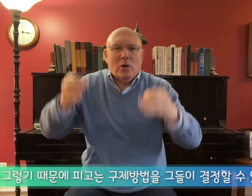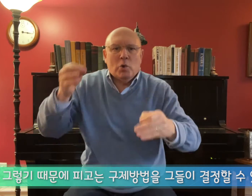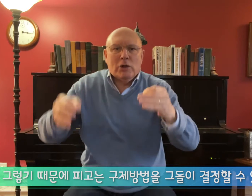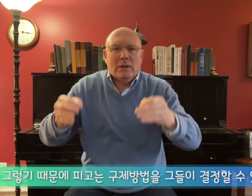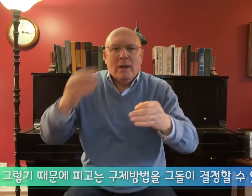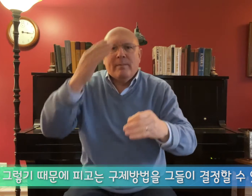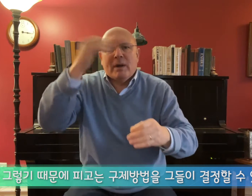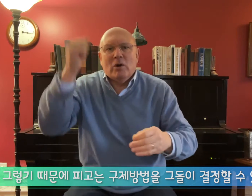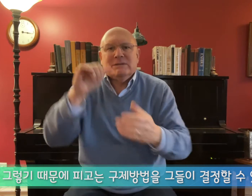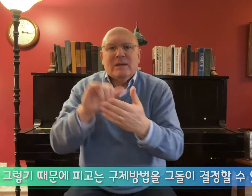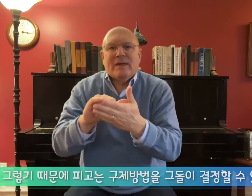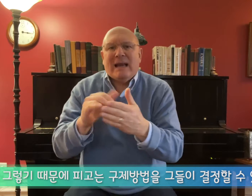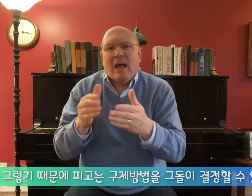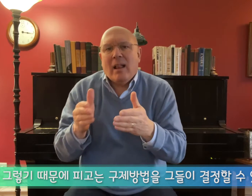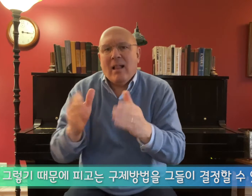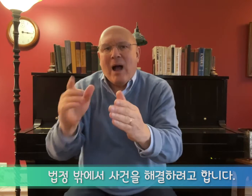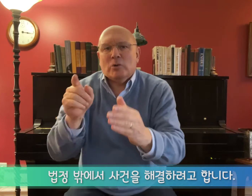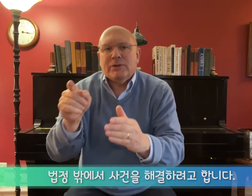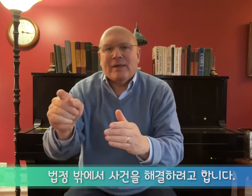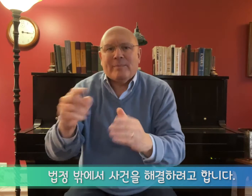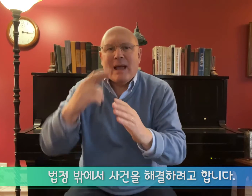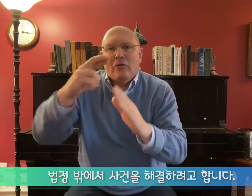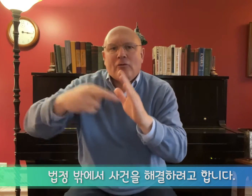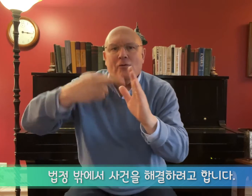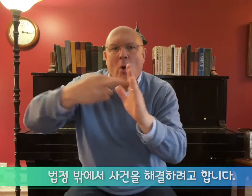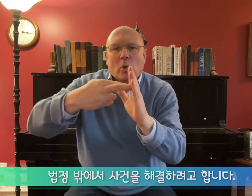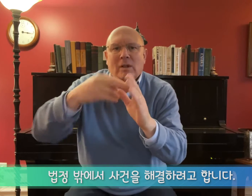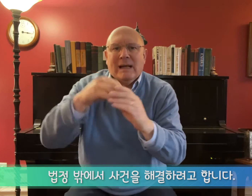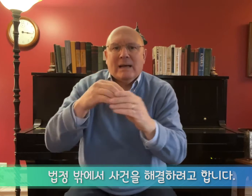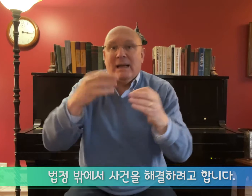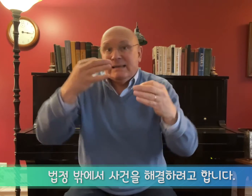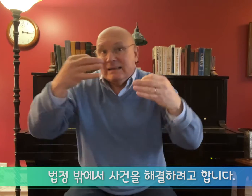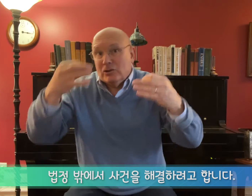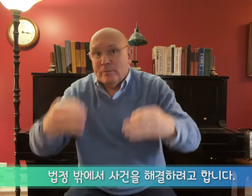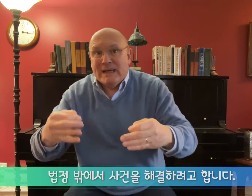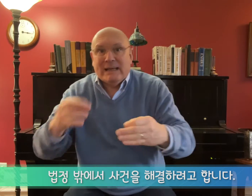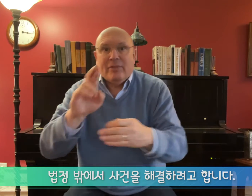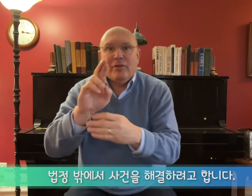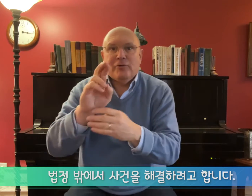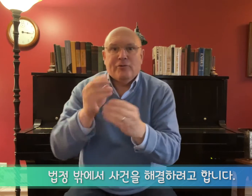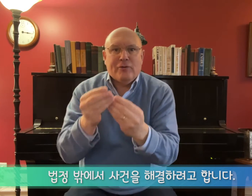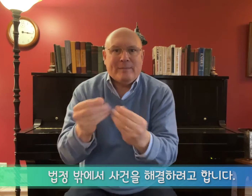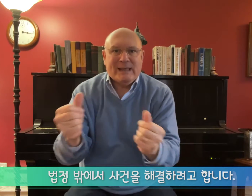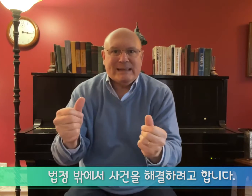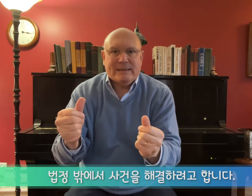court, because that allows them a role in determining the remedy.